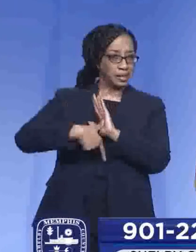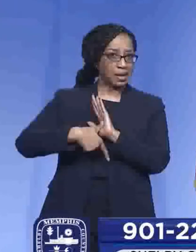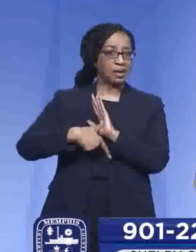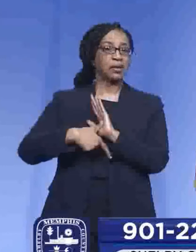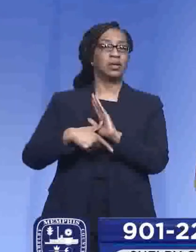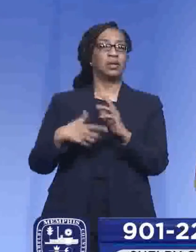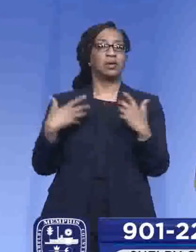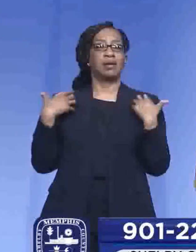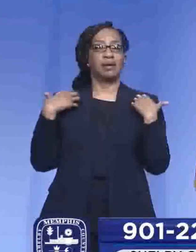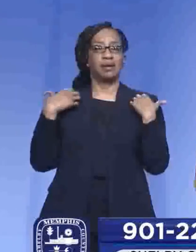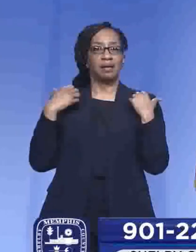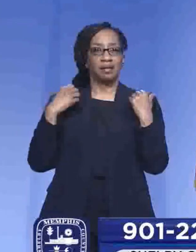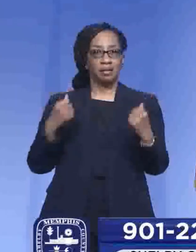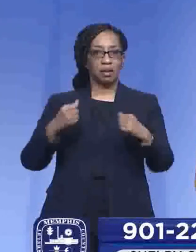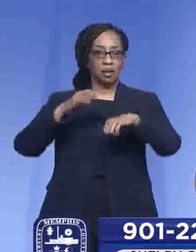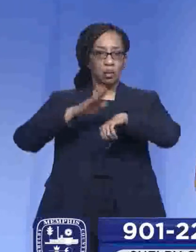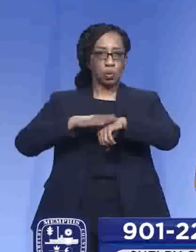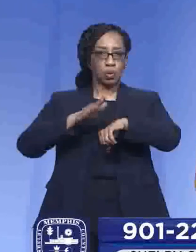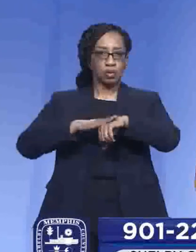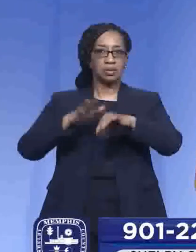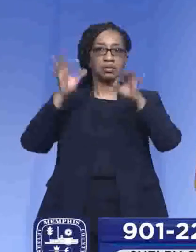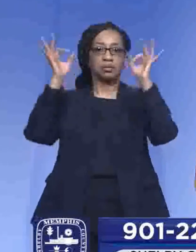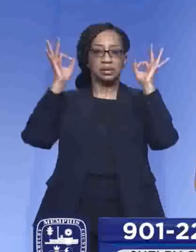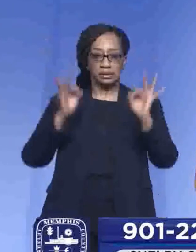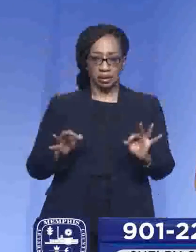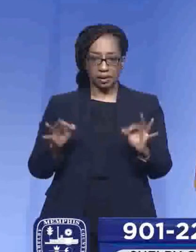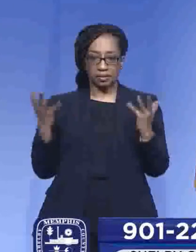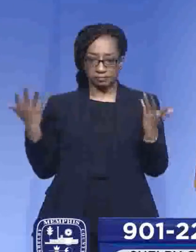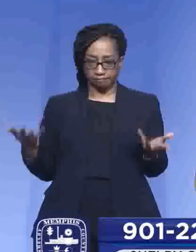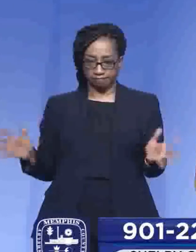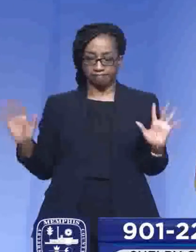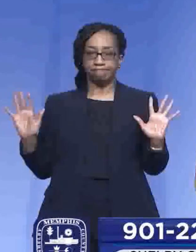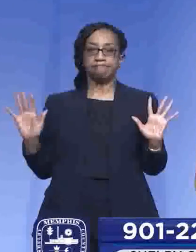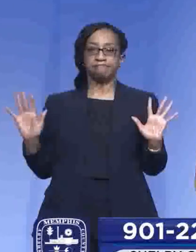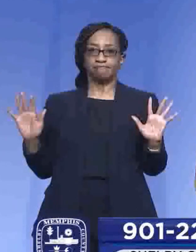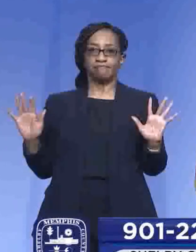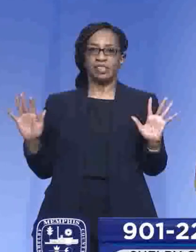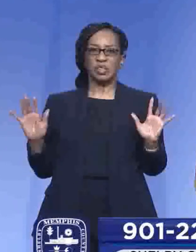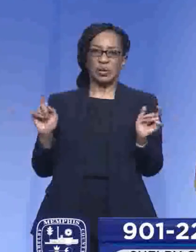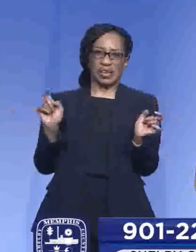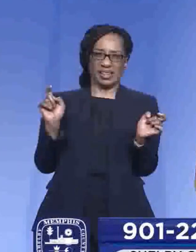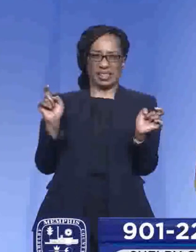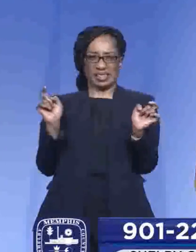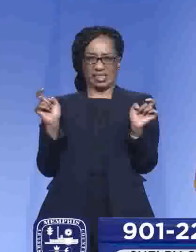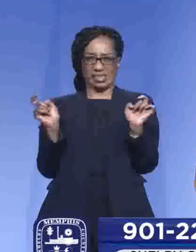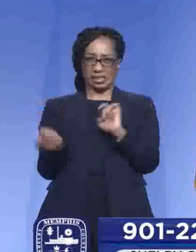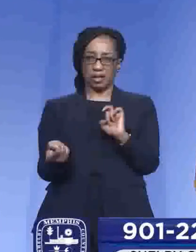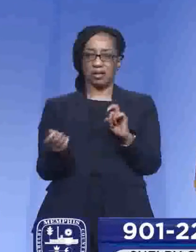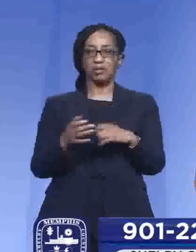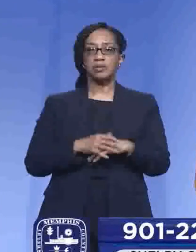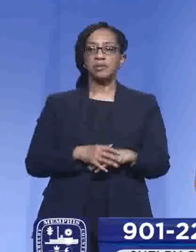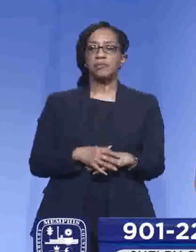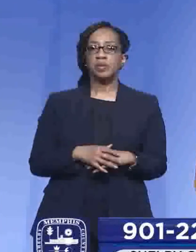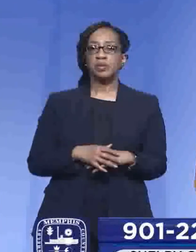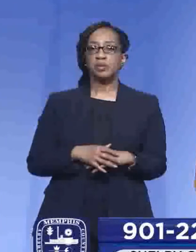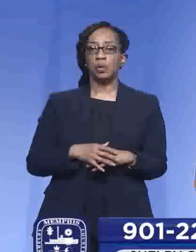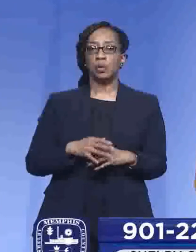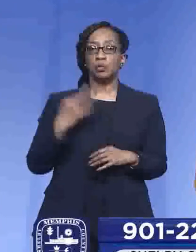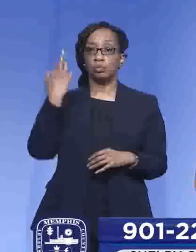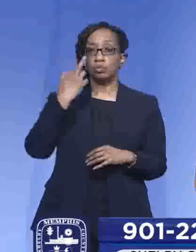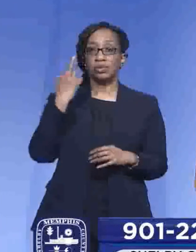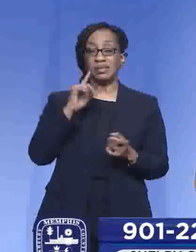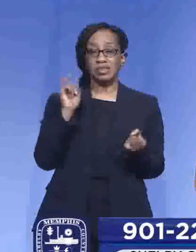health directive was solidified. So if there was a slight change in nuance or a point of emphasis